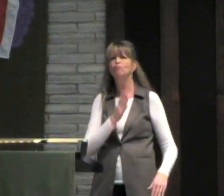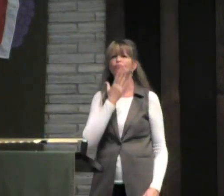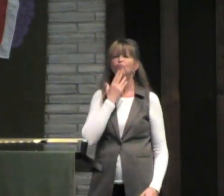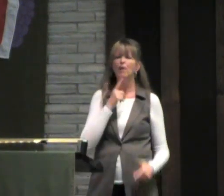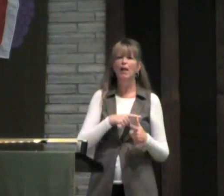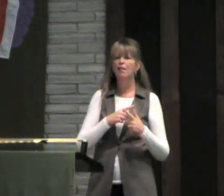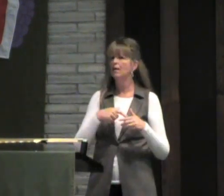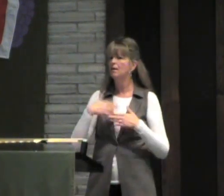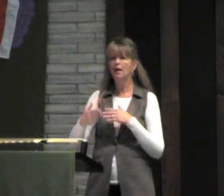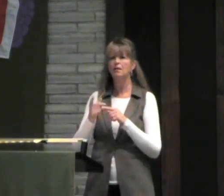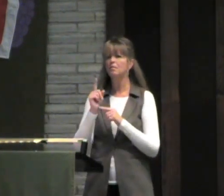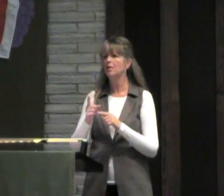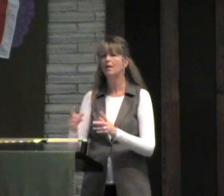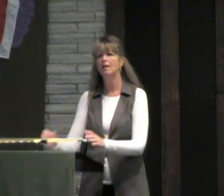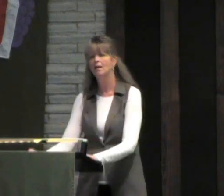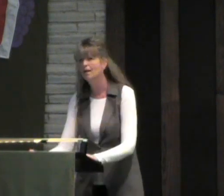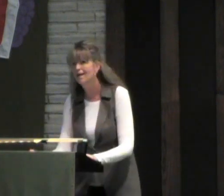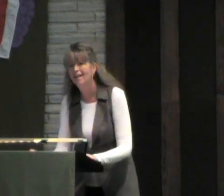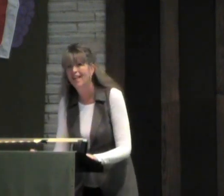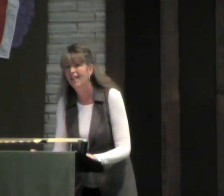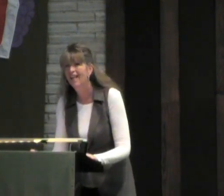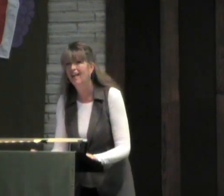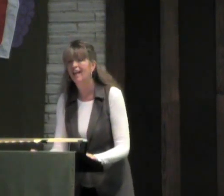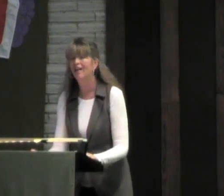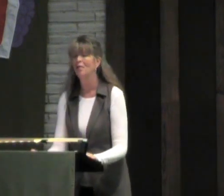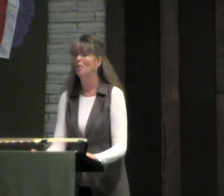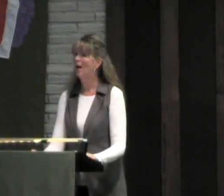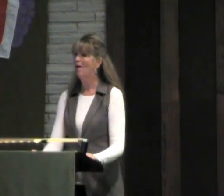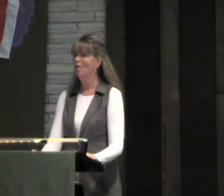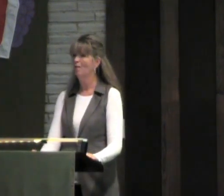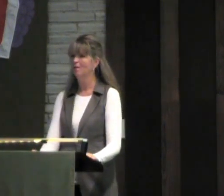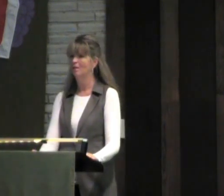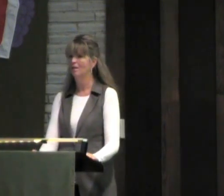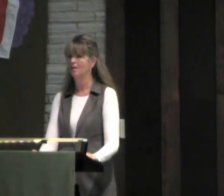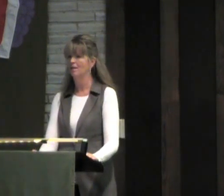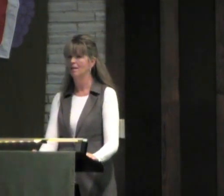you know, they'll be calm and peaceful one minute, and then the next minute, wow.